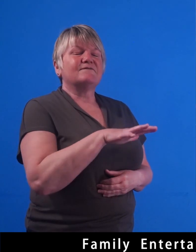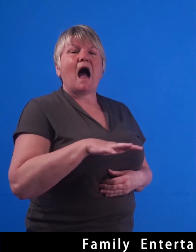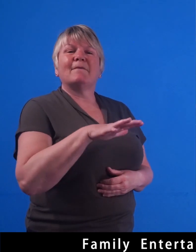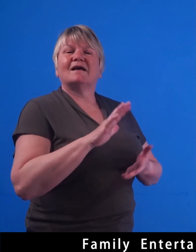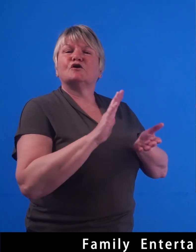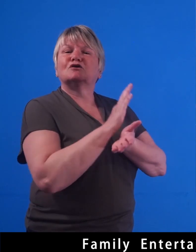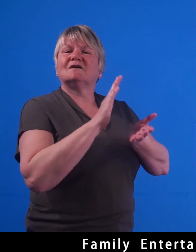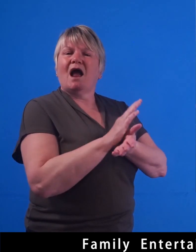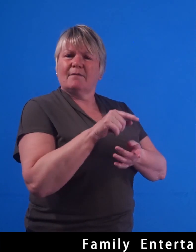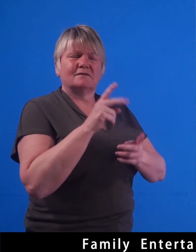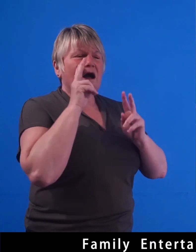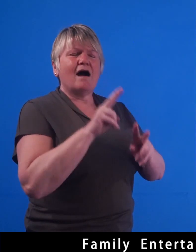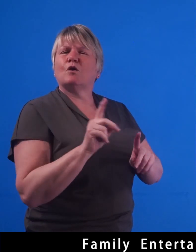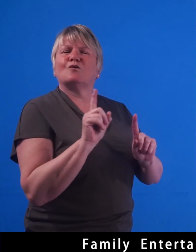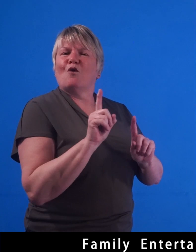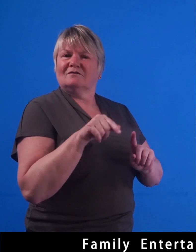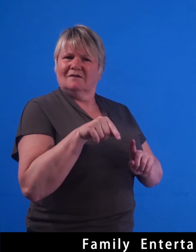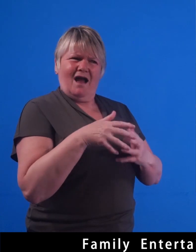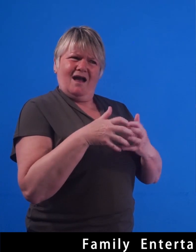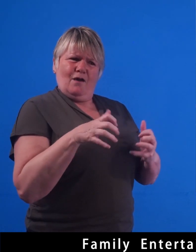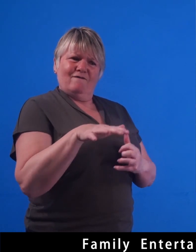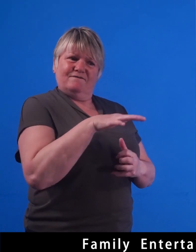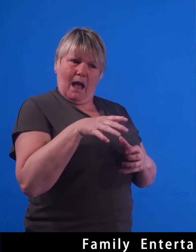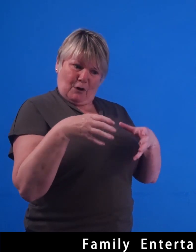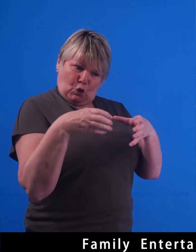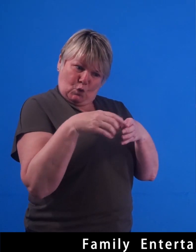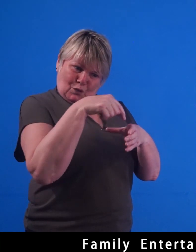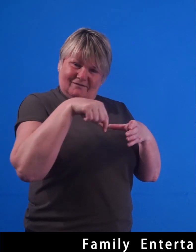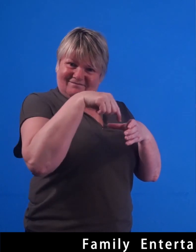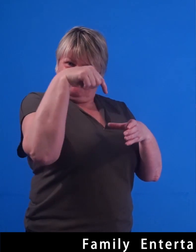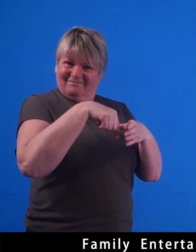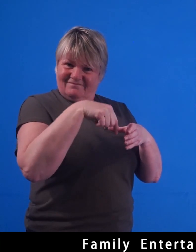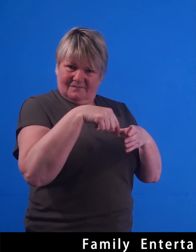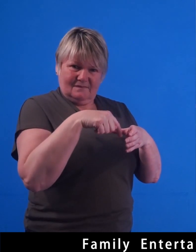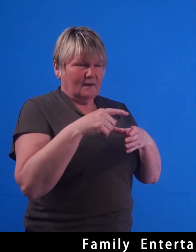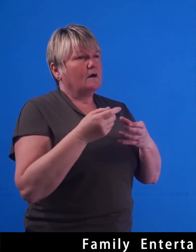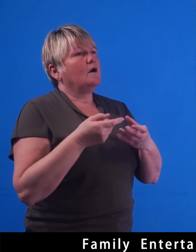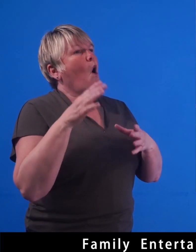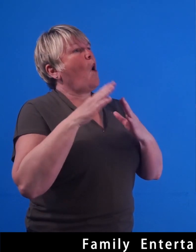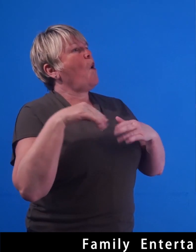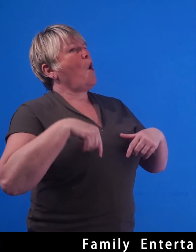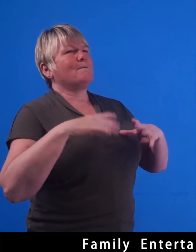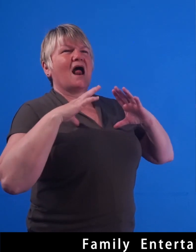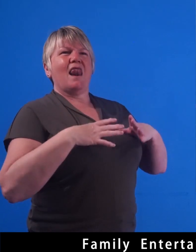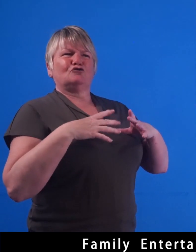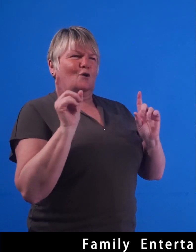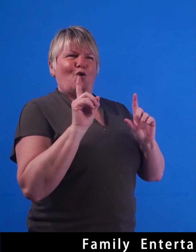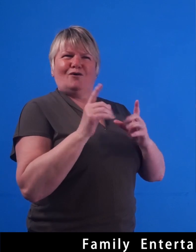Family entertainment looks at how the family unit has spent leisure time at home.